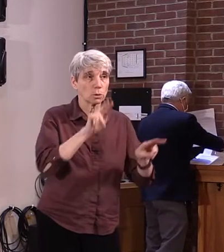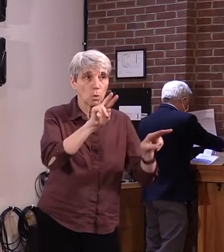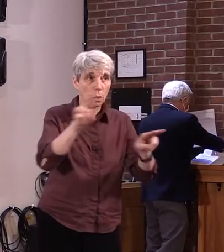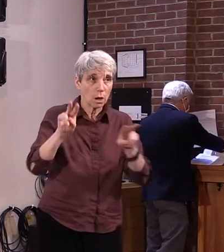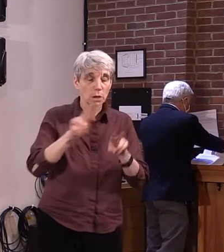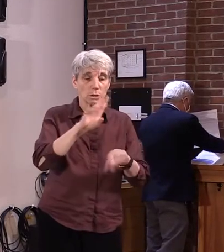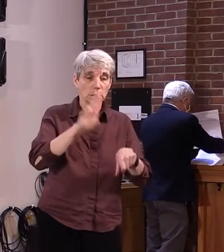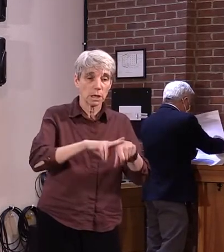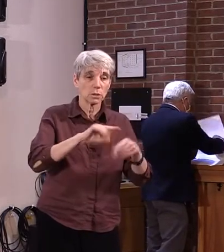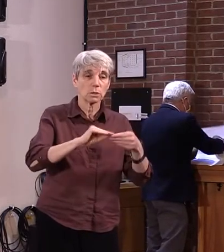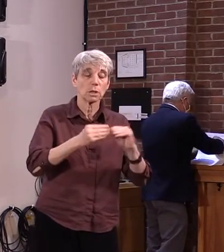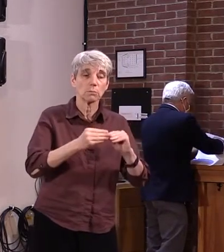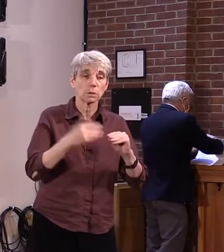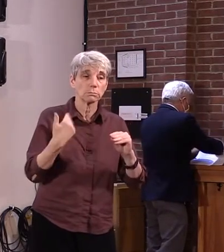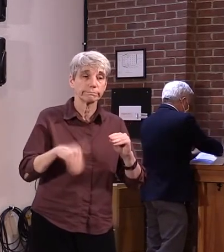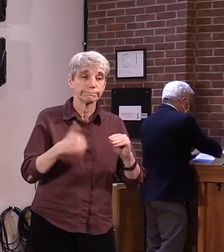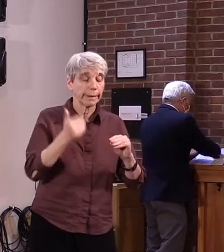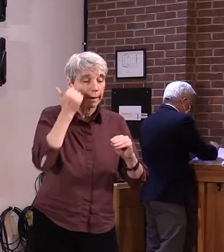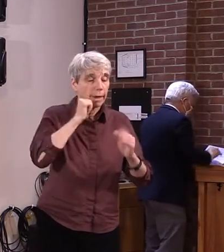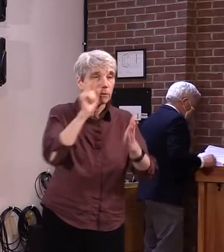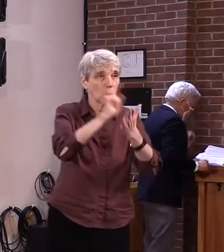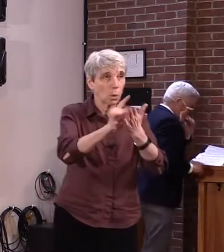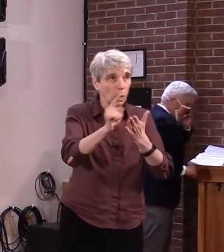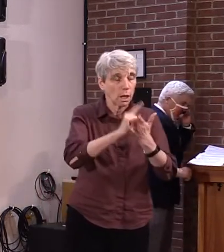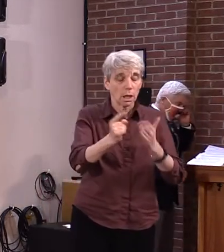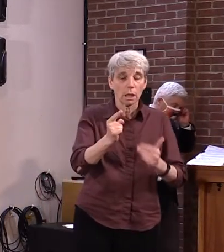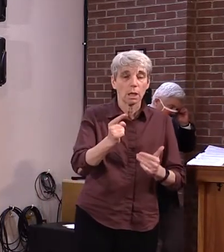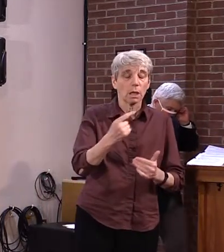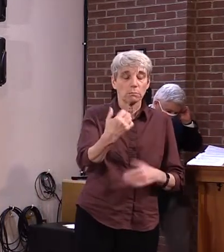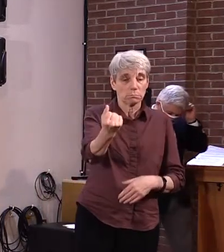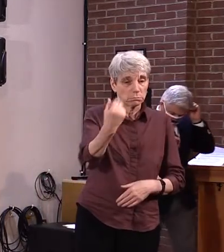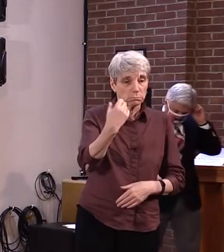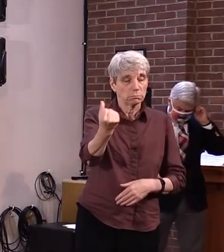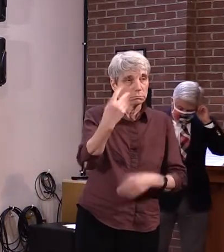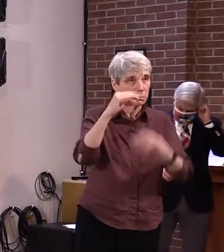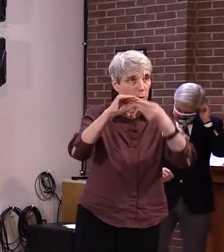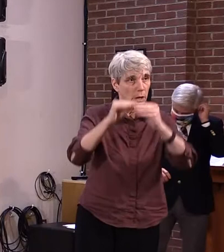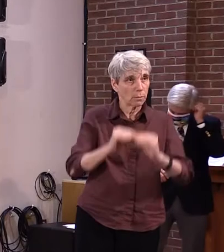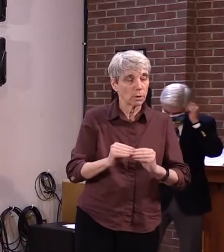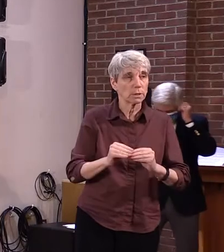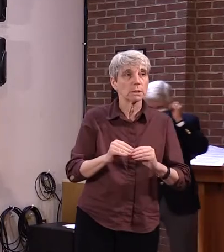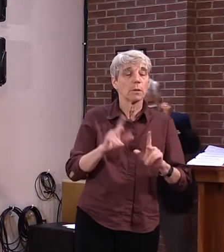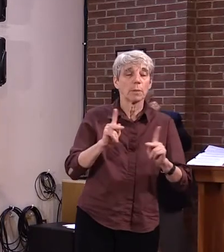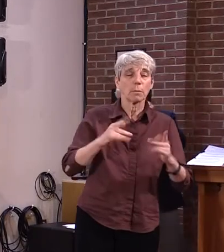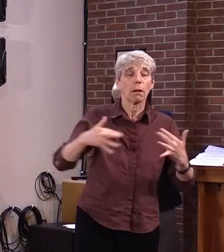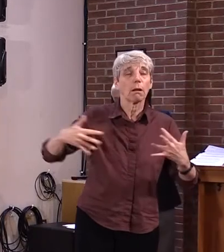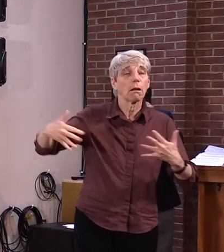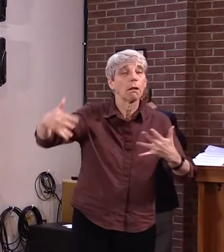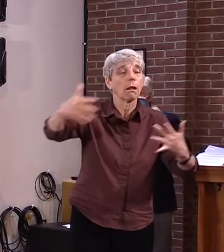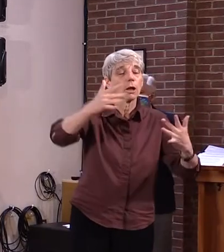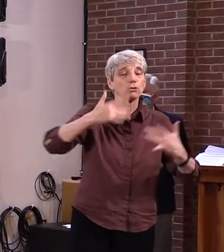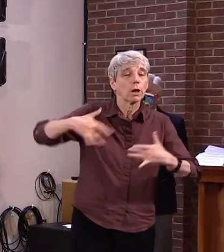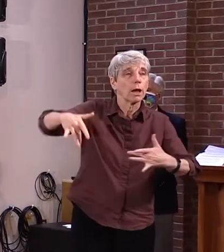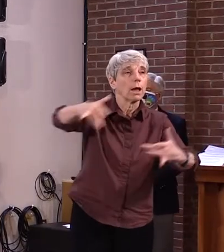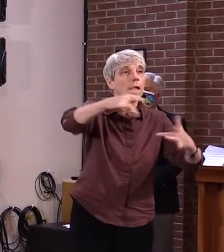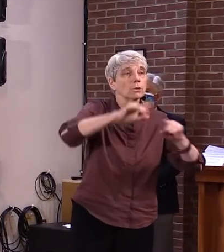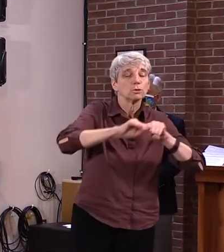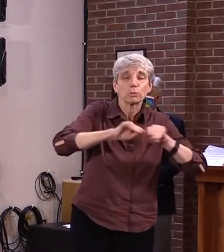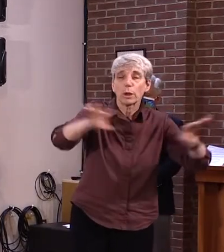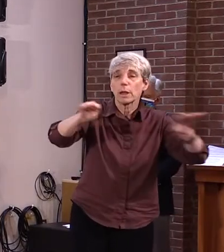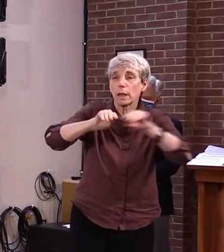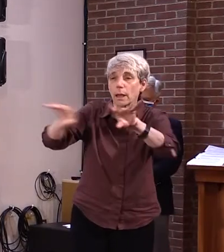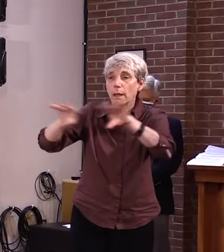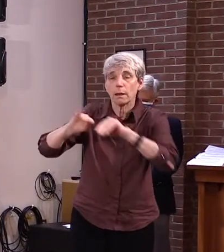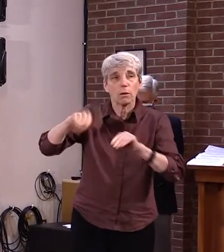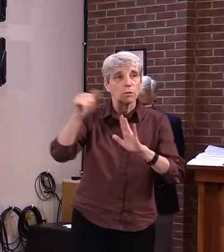provided to us on a weekly basis about the mobility issues revolving around the transmission we're seeing in